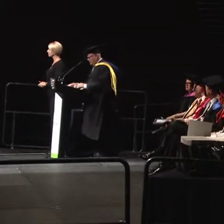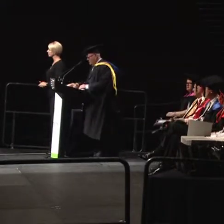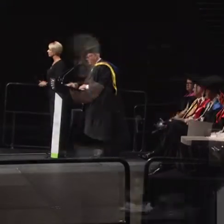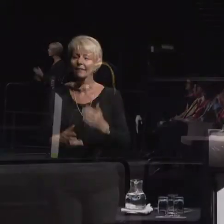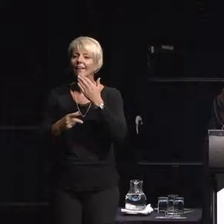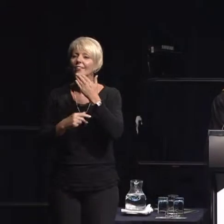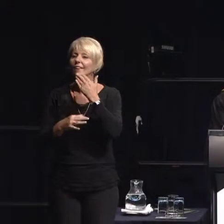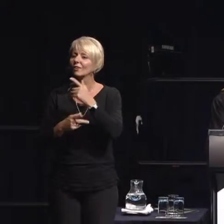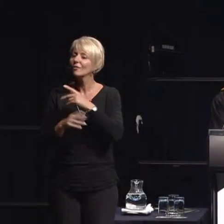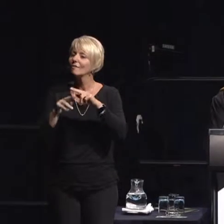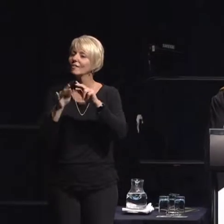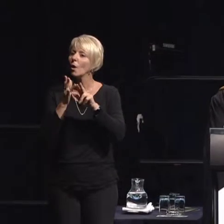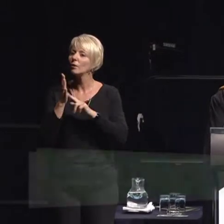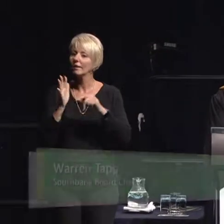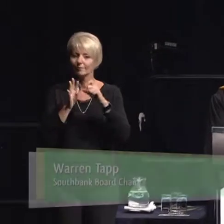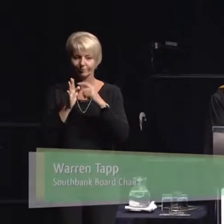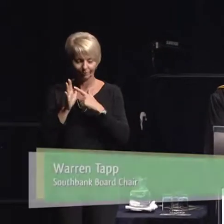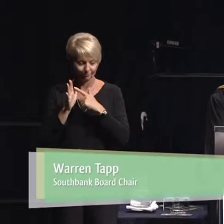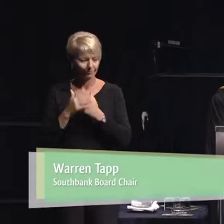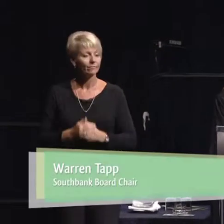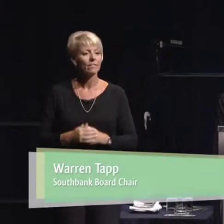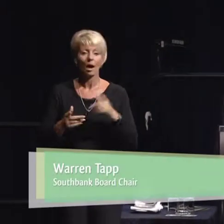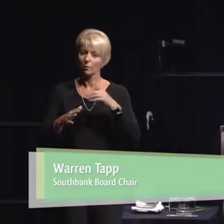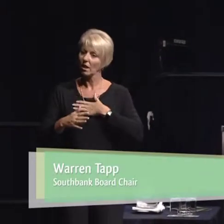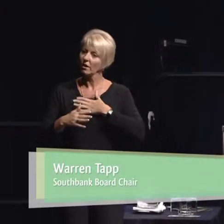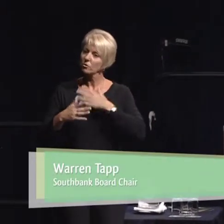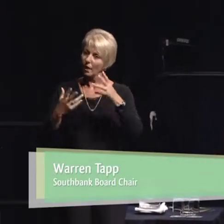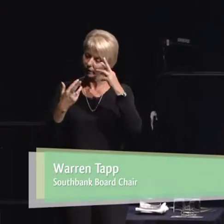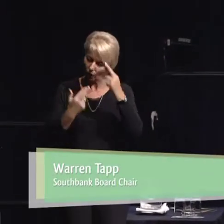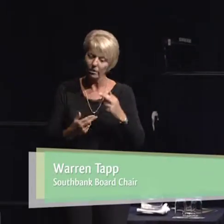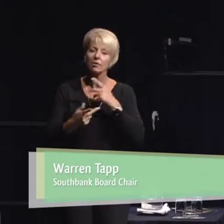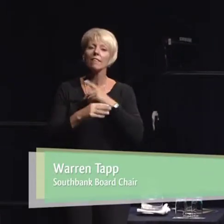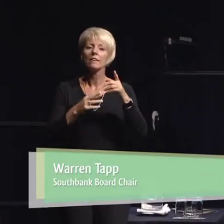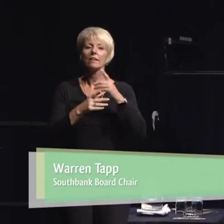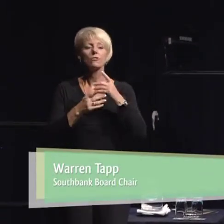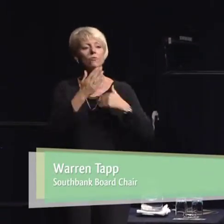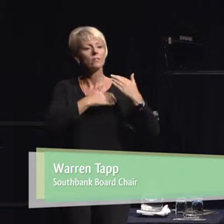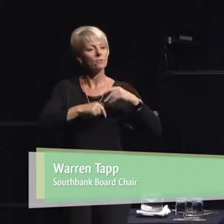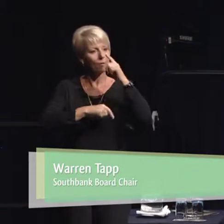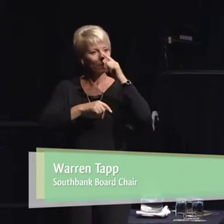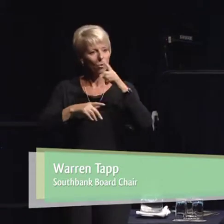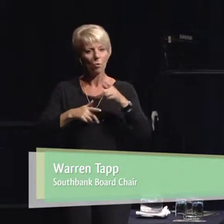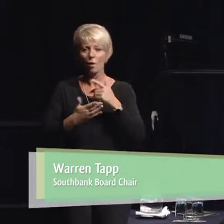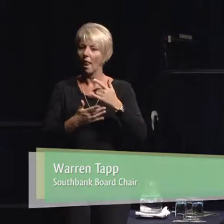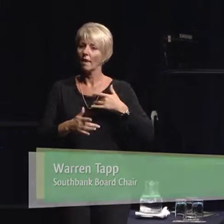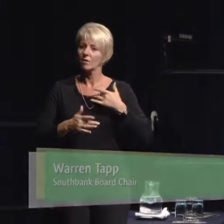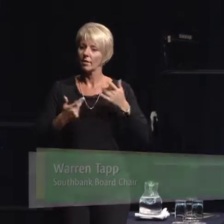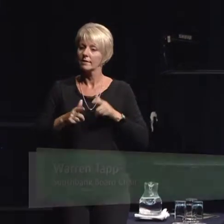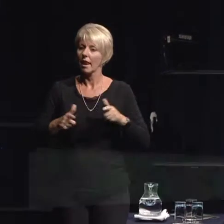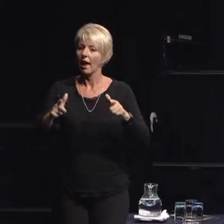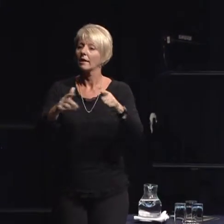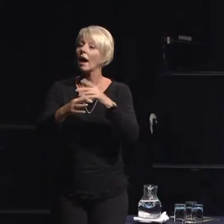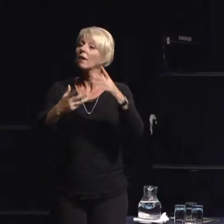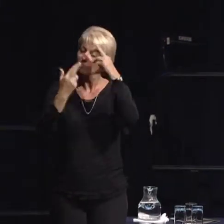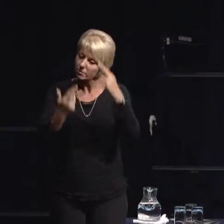Thank you very much, Fiona. I also would like to acknowledge the traditional peoples who occupied these lands and also pay my respects to their elders,